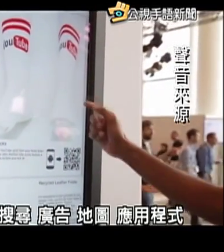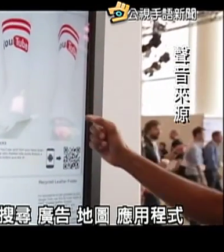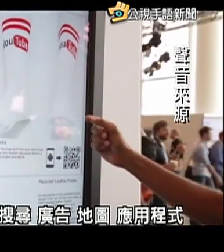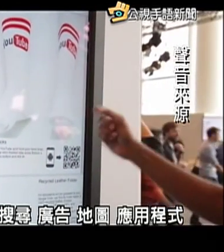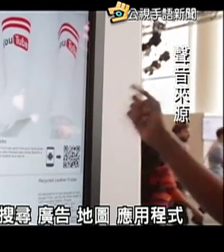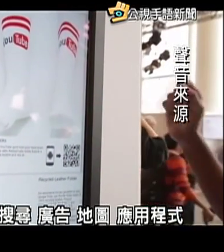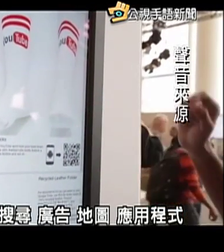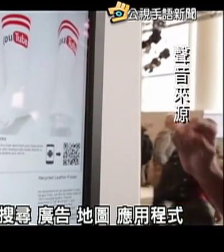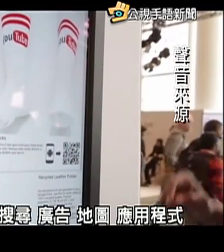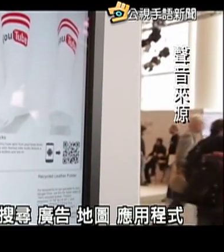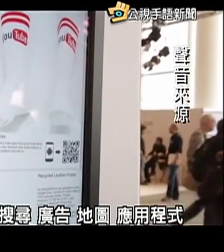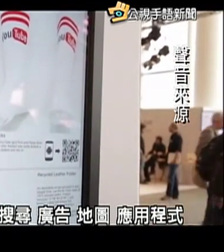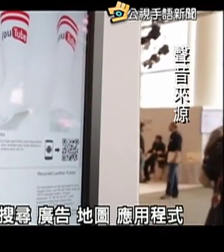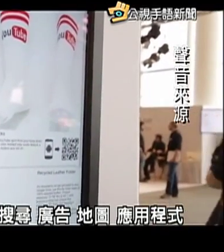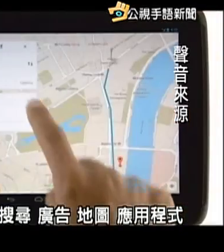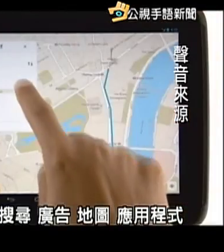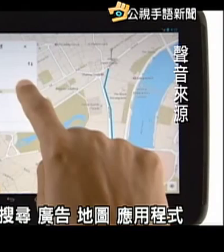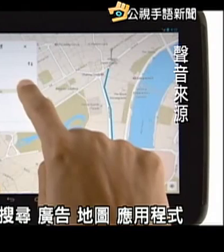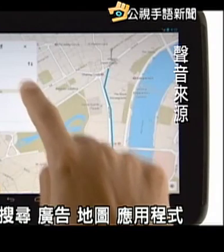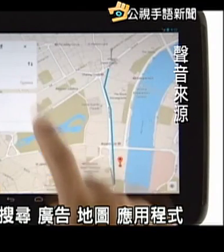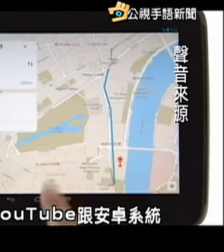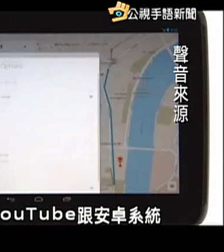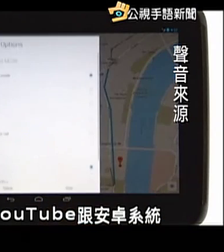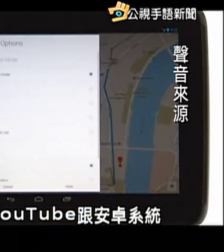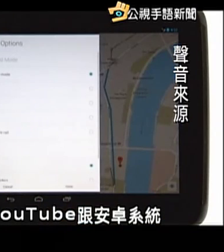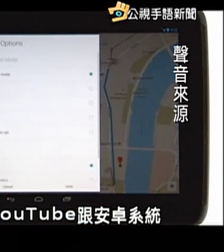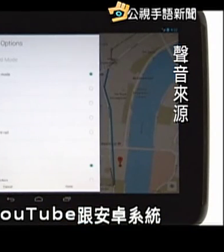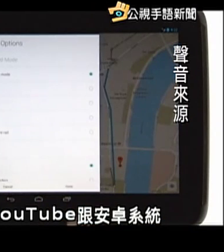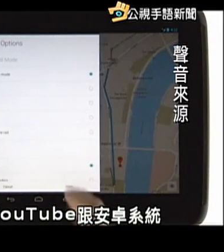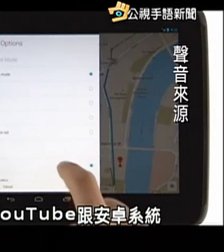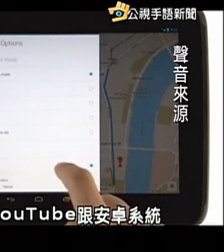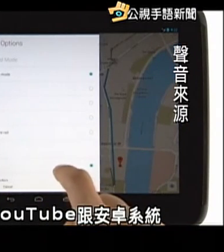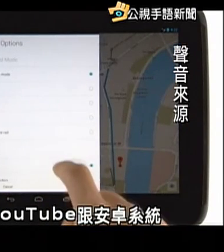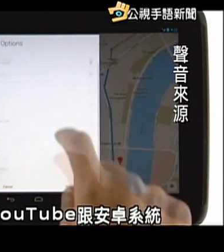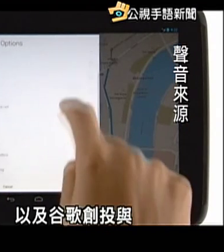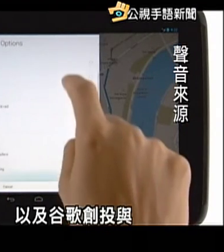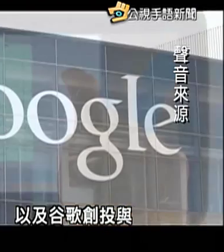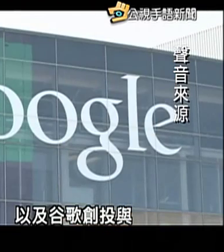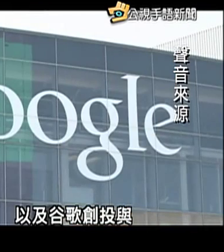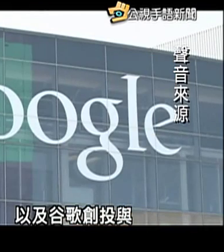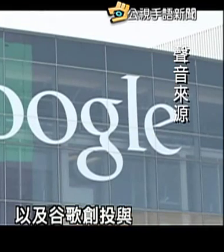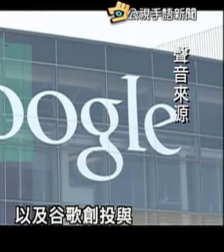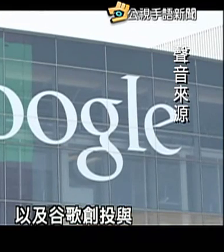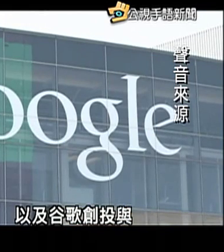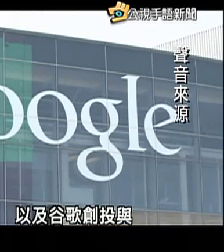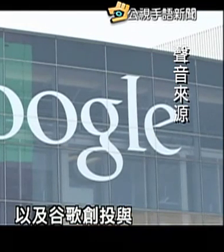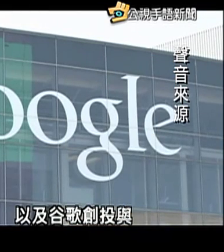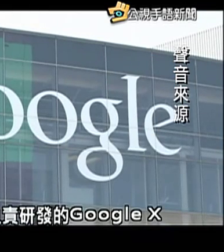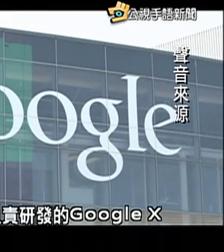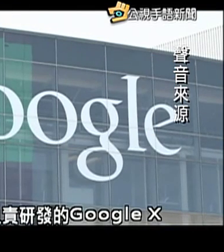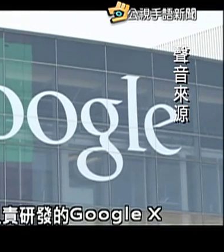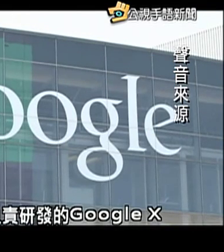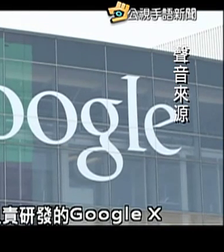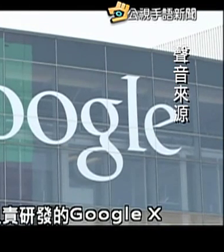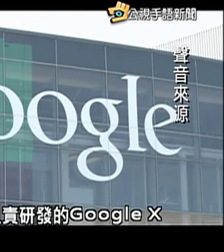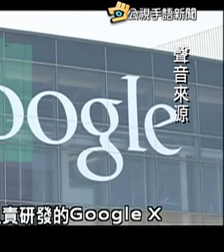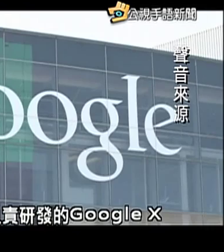search, ads, maps, apps, YouTube, and Android. Non-Google businesses will include Google Ventures and Google X, its research